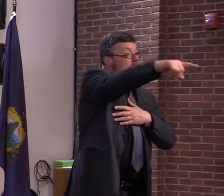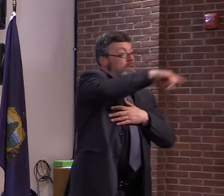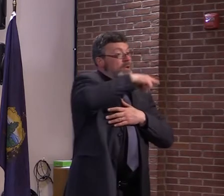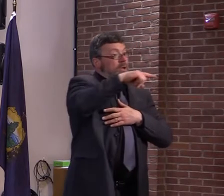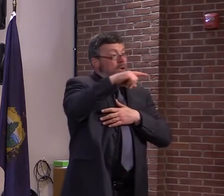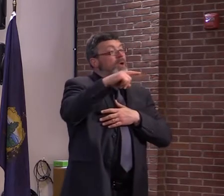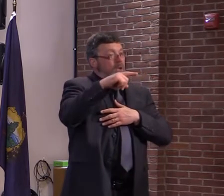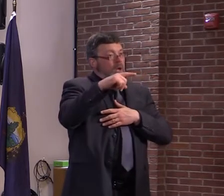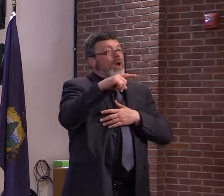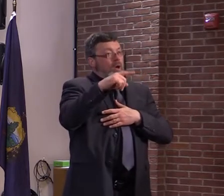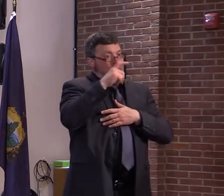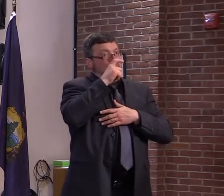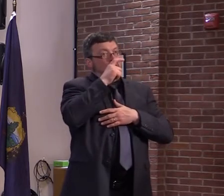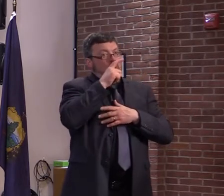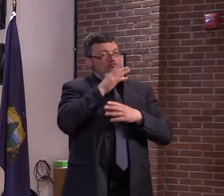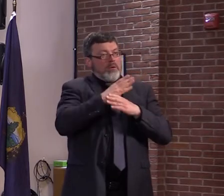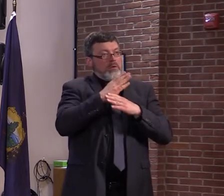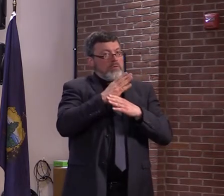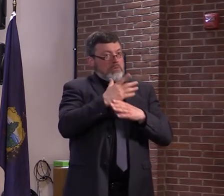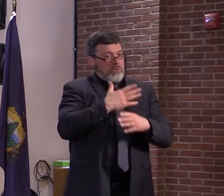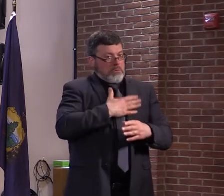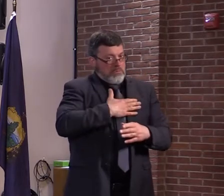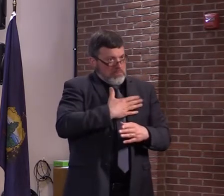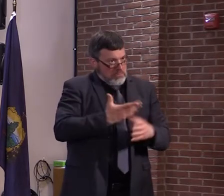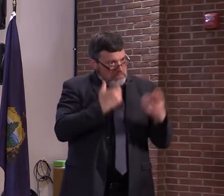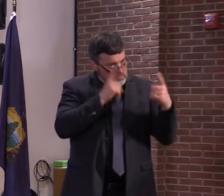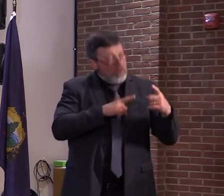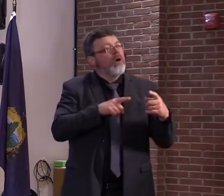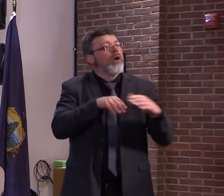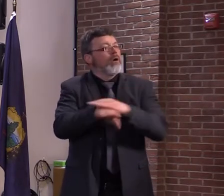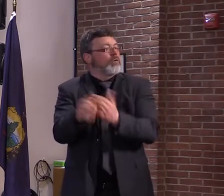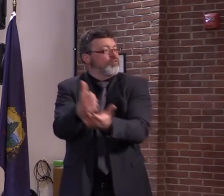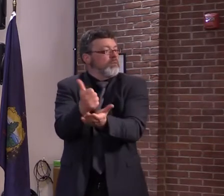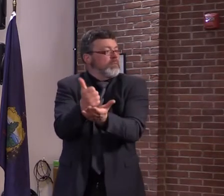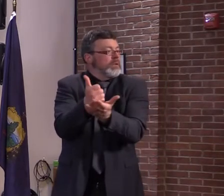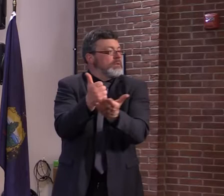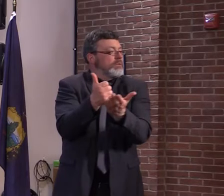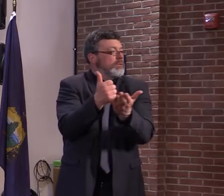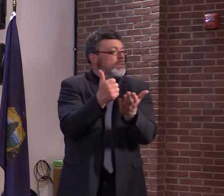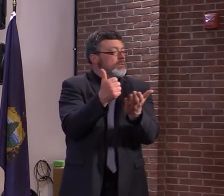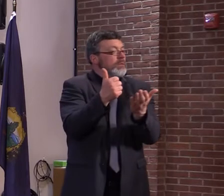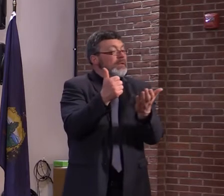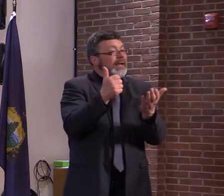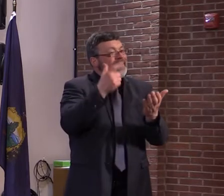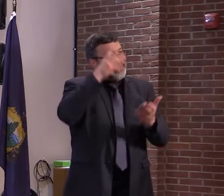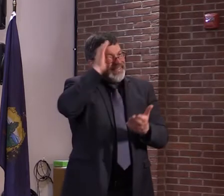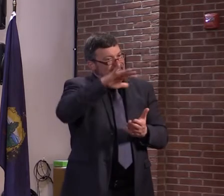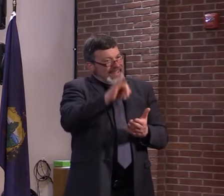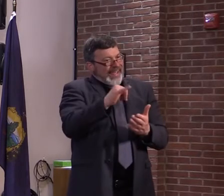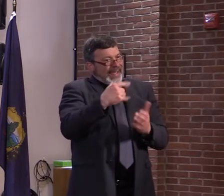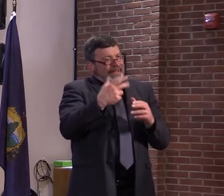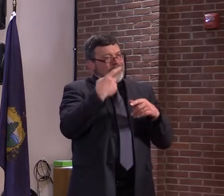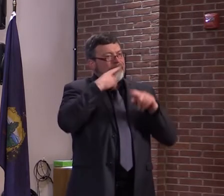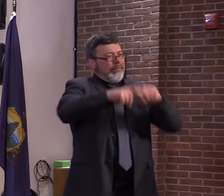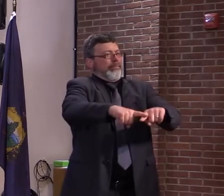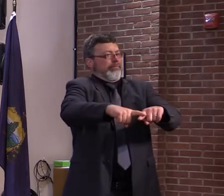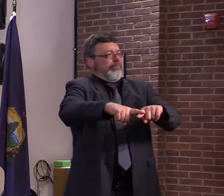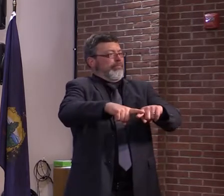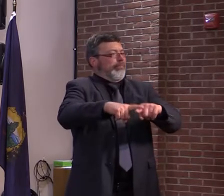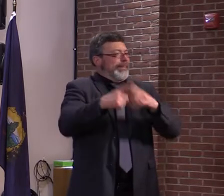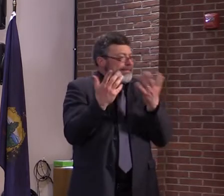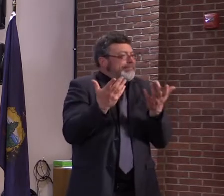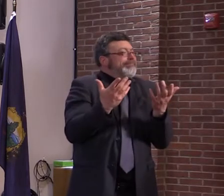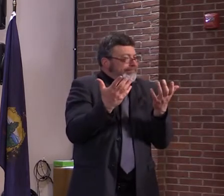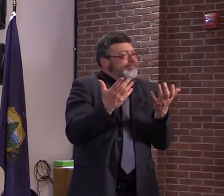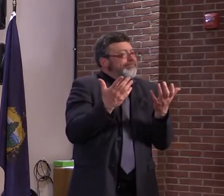and not, again, have to live their life under the influence of those drugs. And the bottom line is that has not been shown